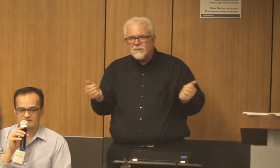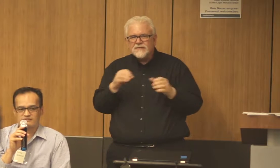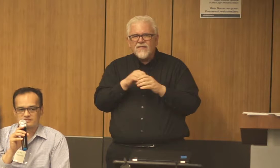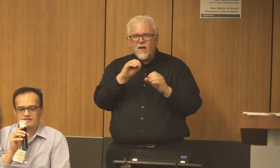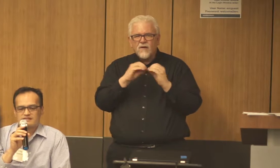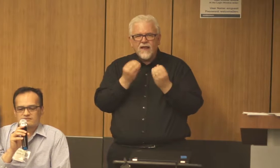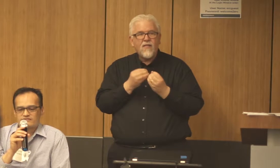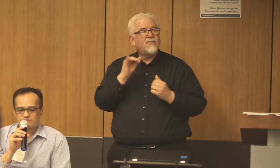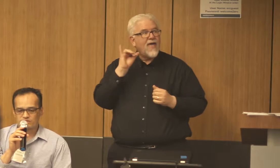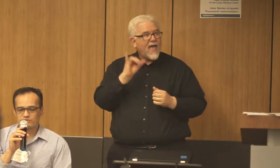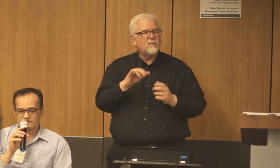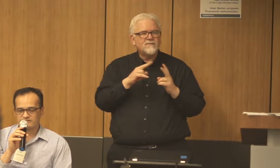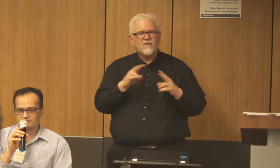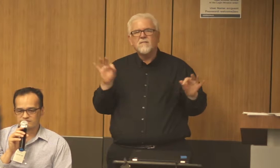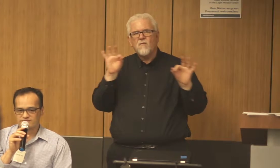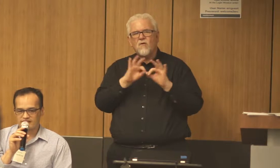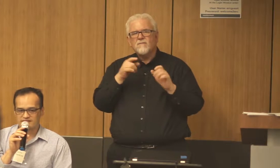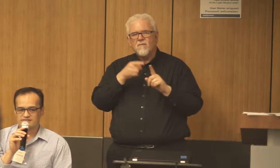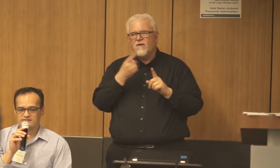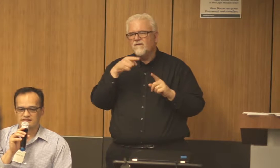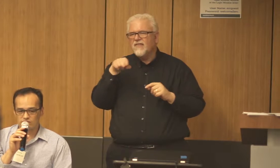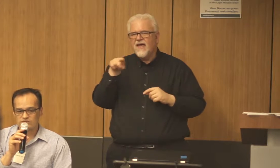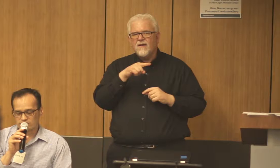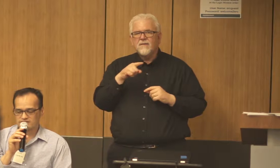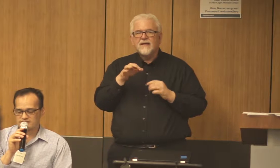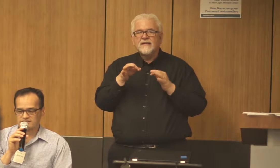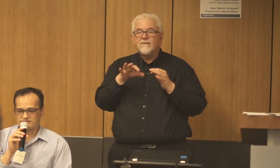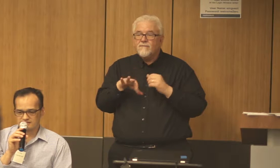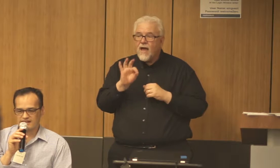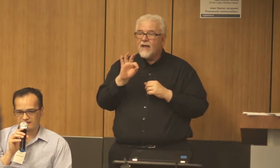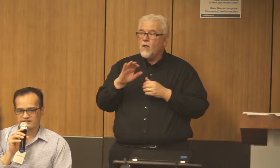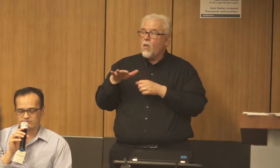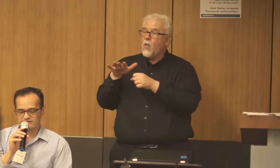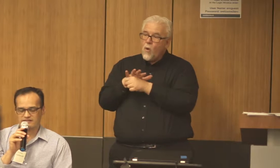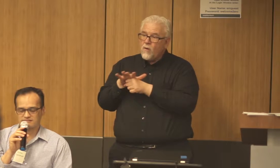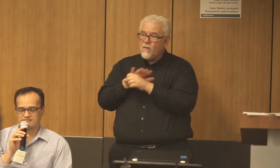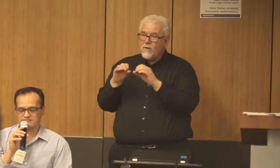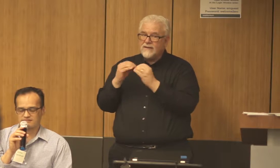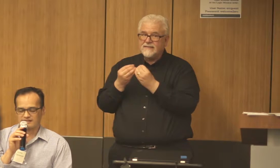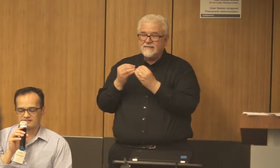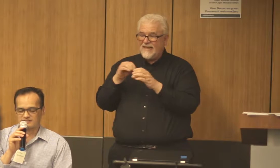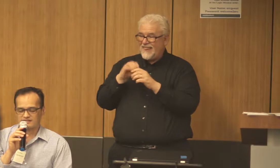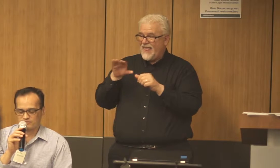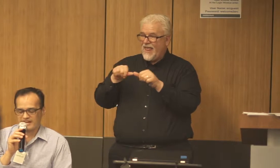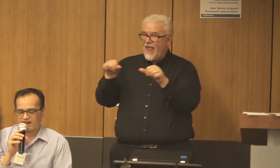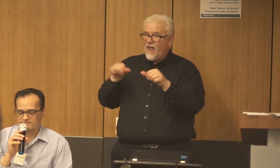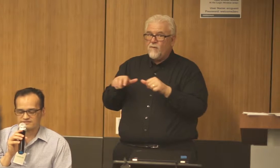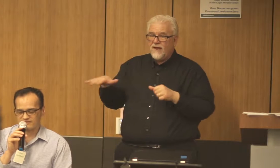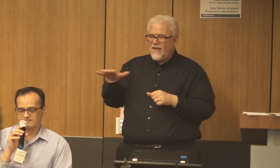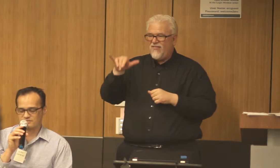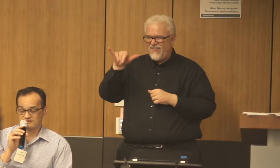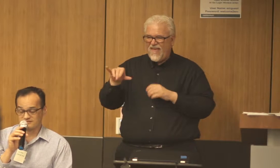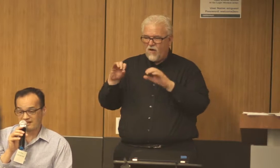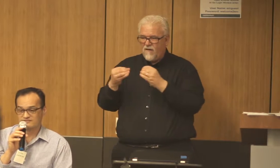organization. That was a very important point for them. It was to find a local organization in that area where that